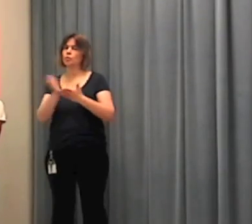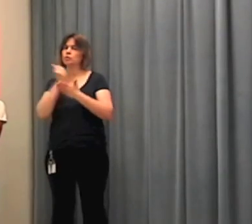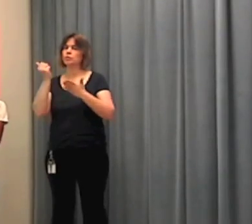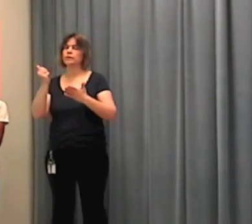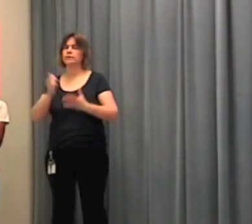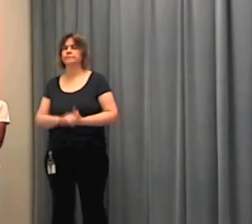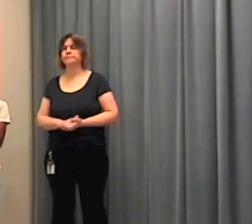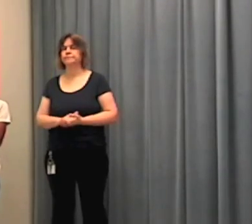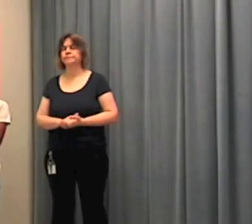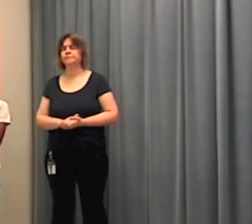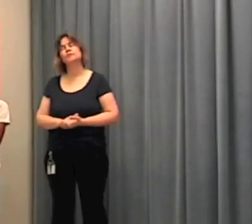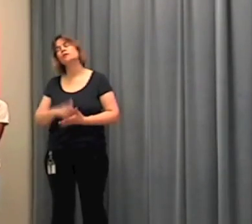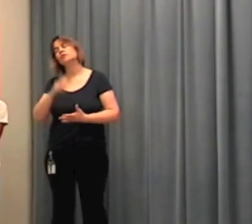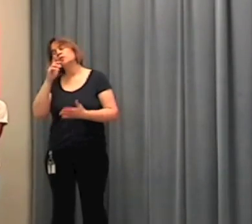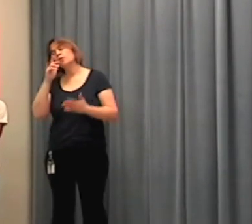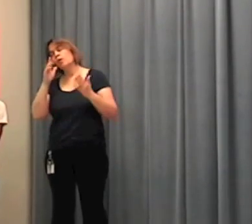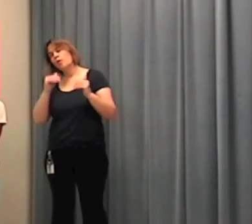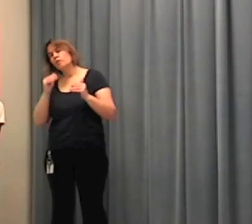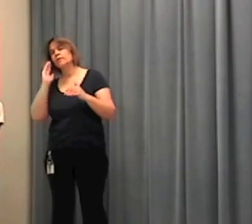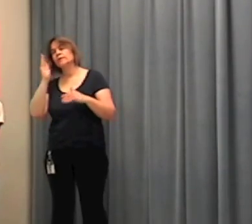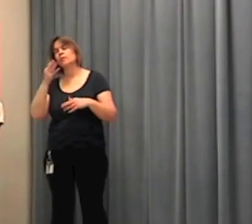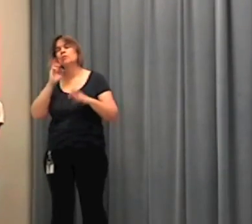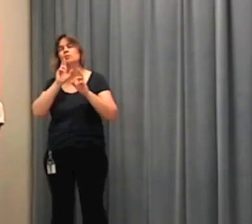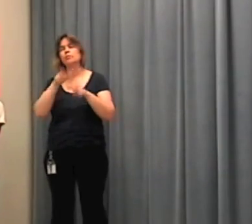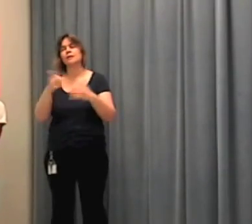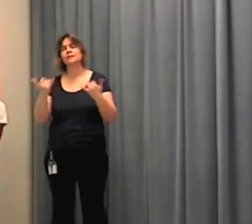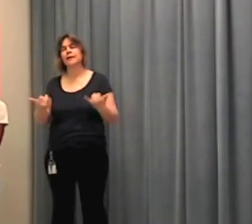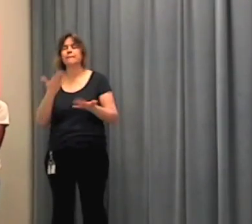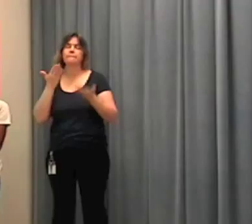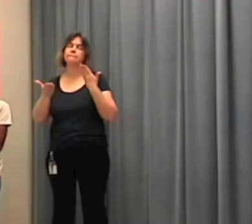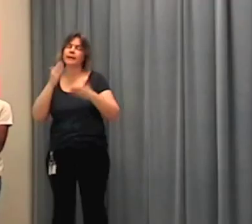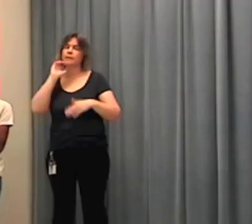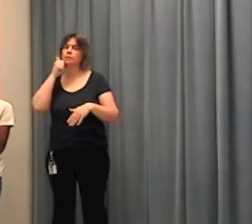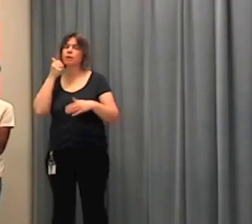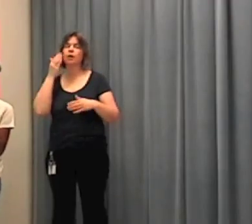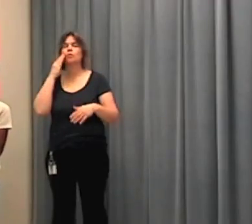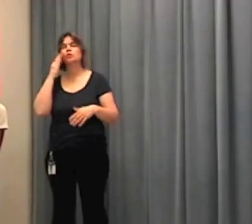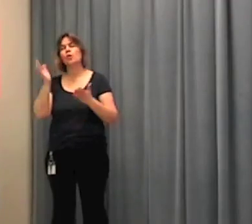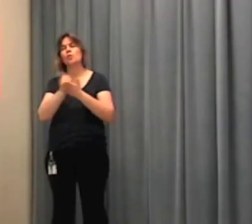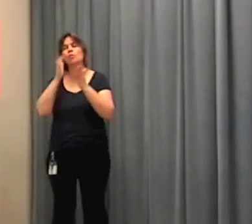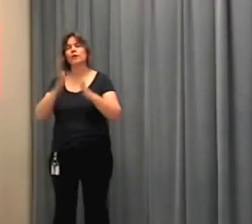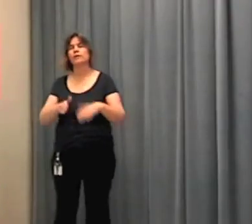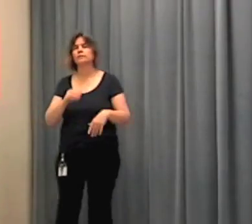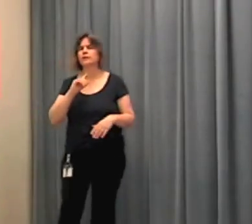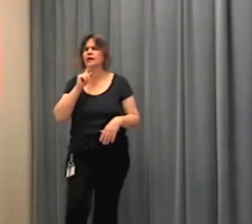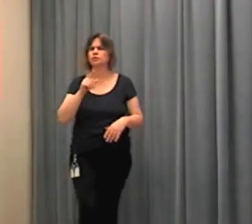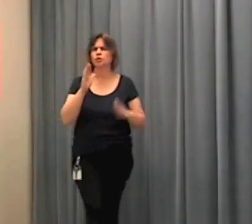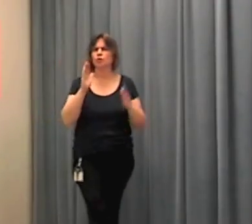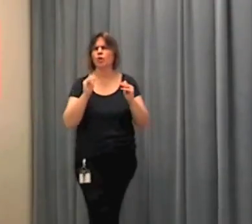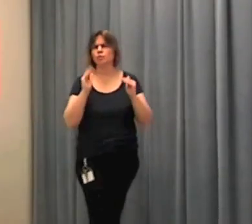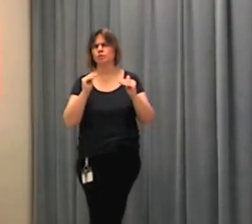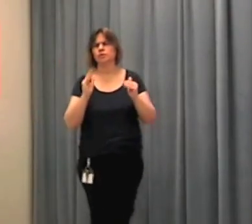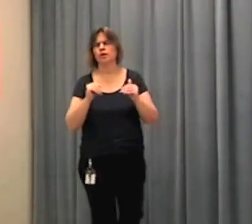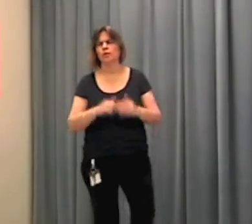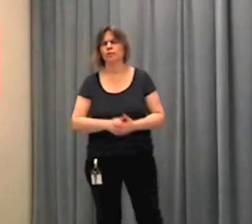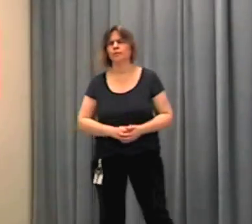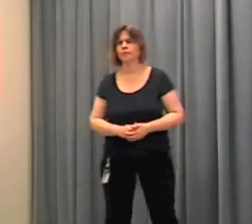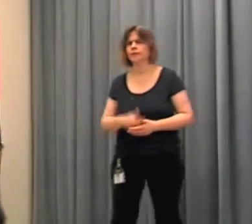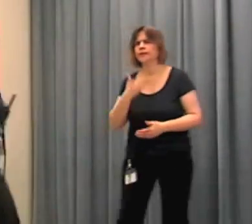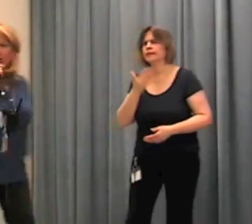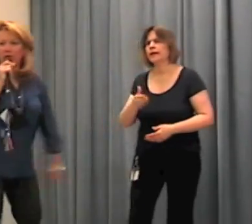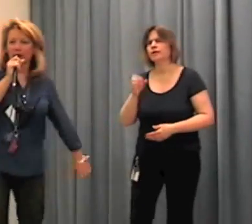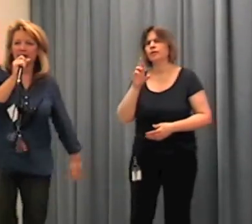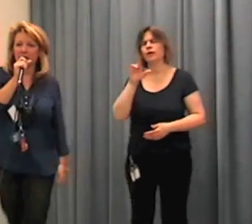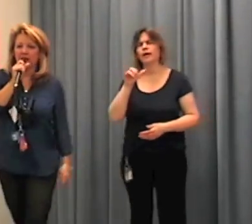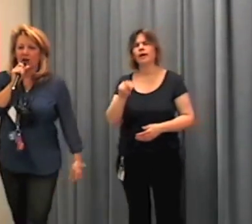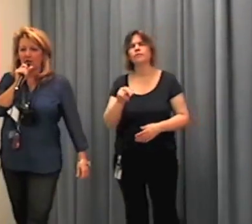So hopefully they respond today and maybe tomorrow we'll have the winners. I sure hope so. Thank you, Aaron, for